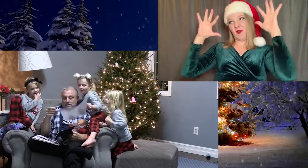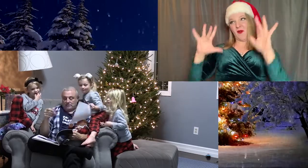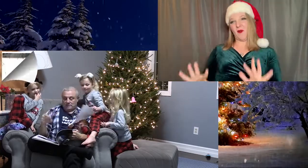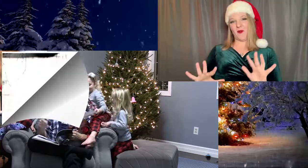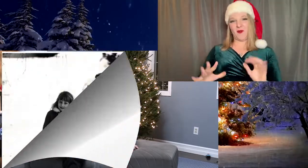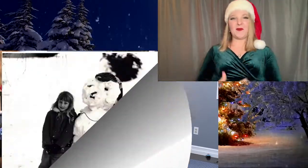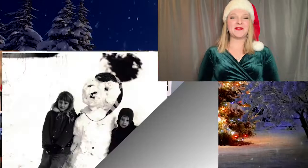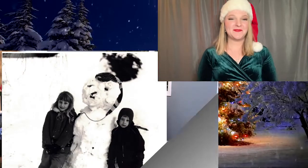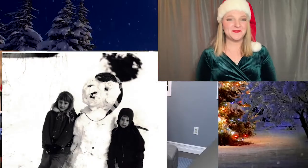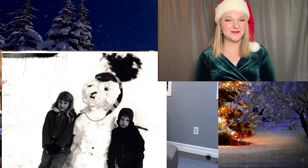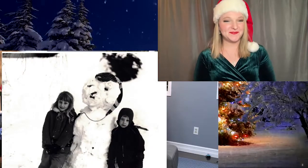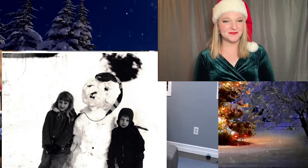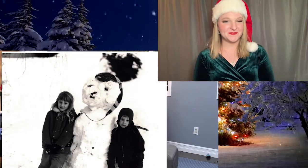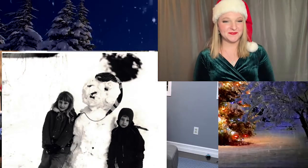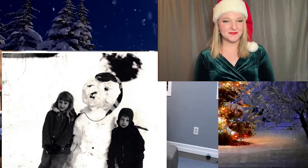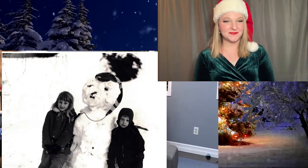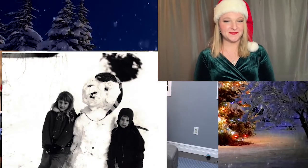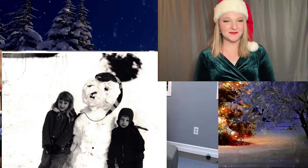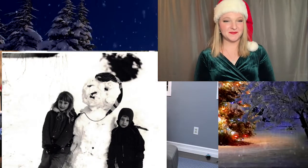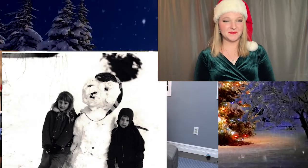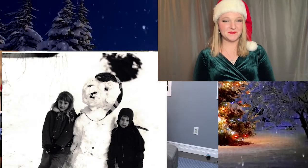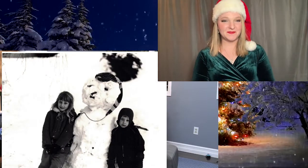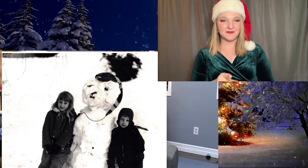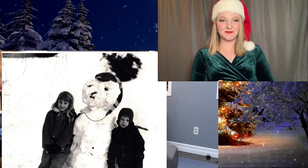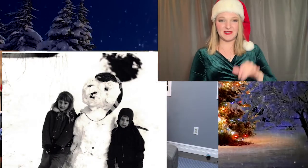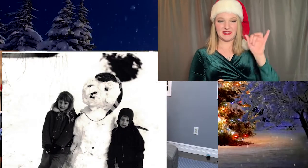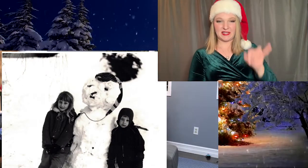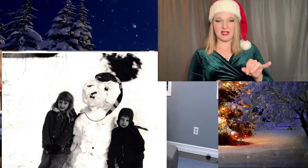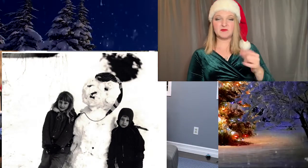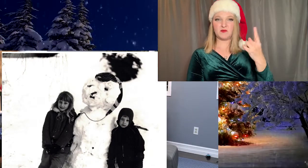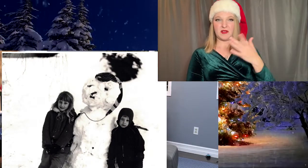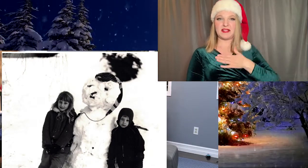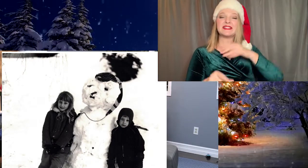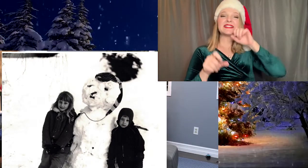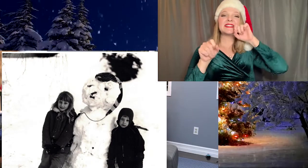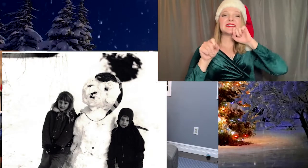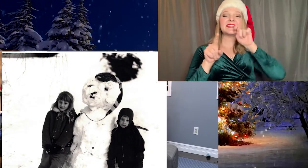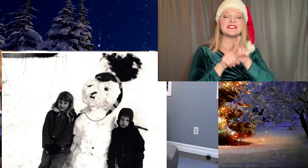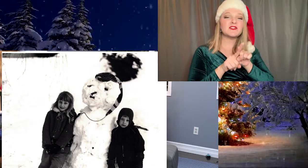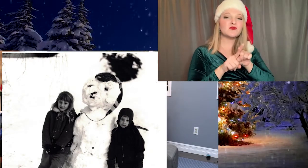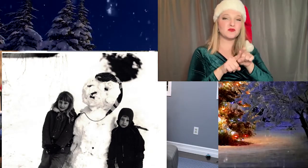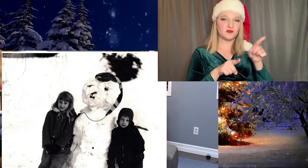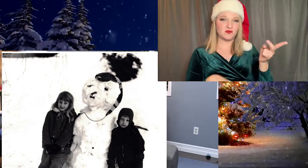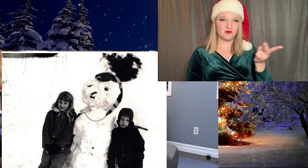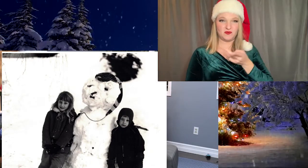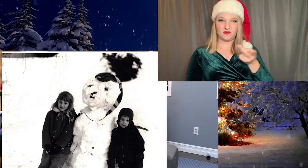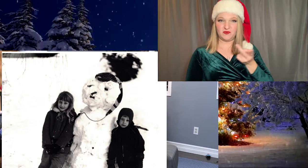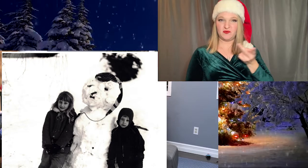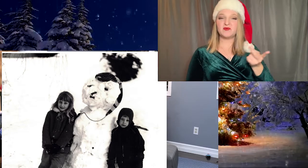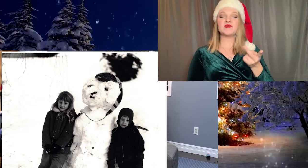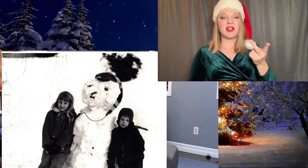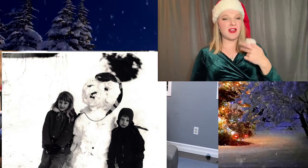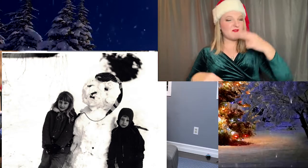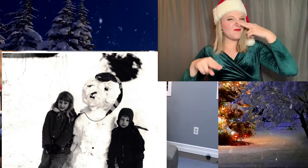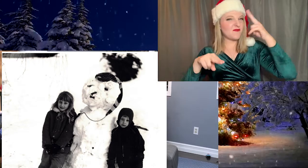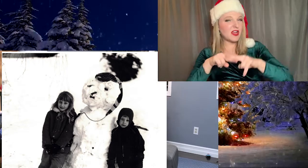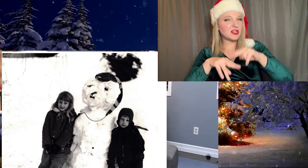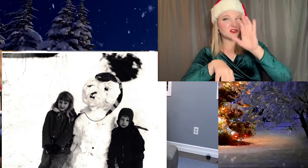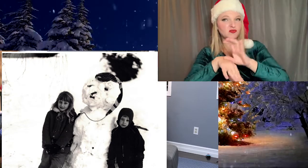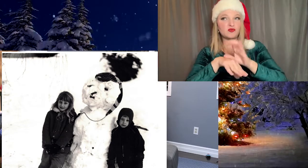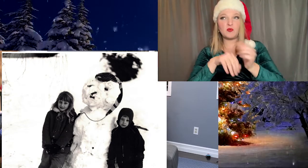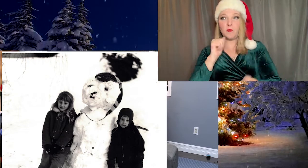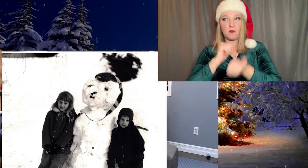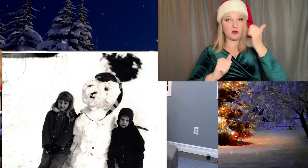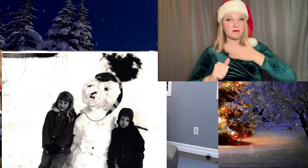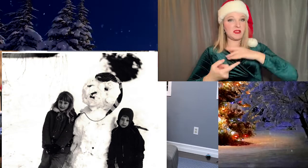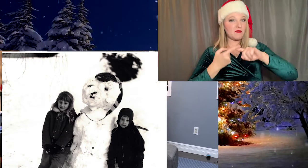snow. Oh. And that's one of Grandpa's sisters, Brenda. Right. We would have all kinds of fun